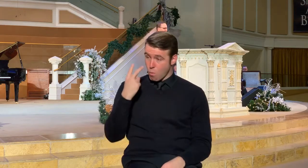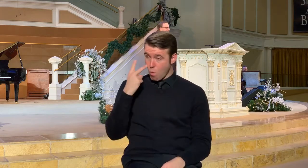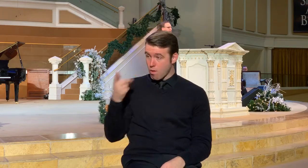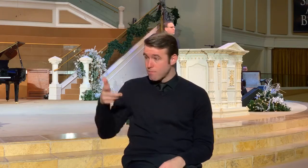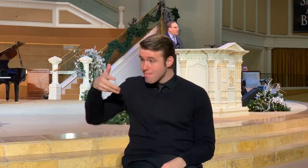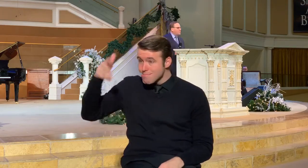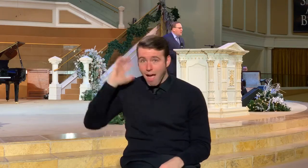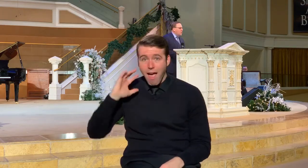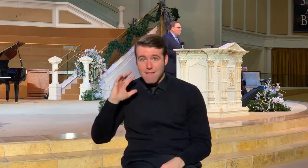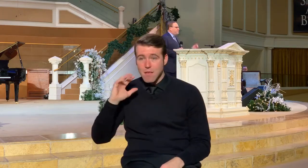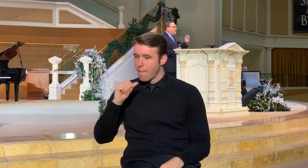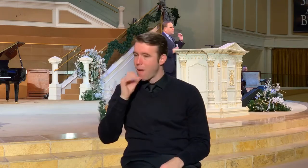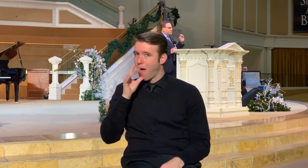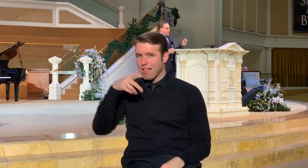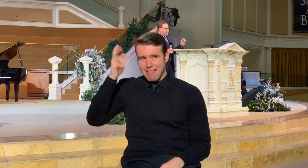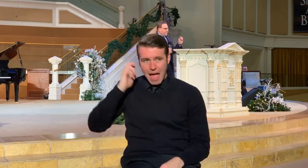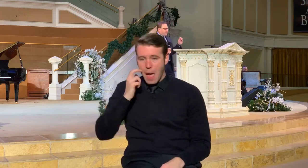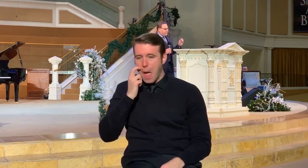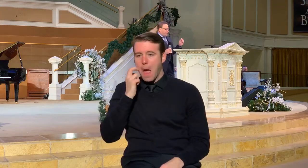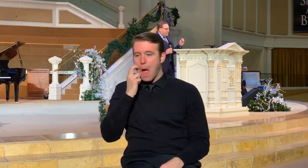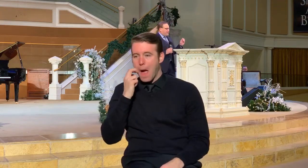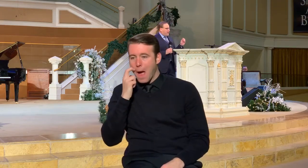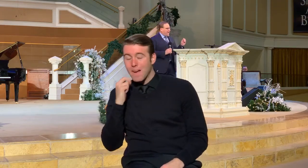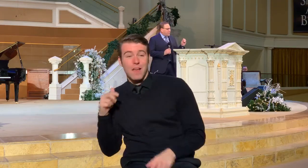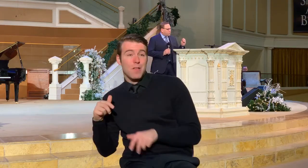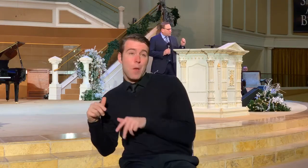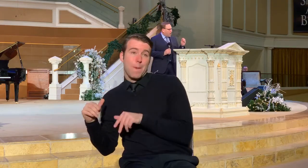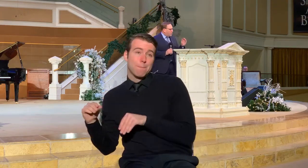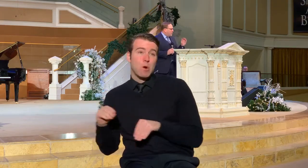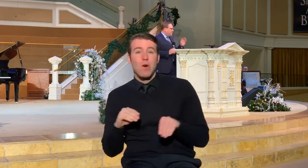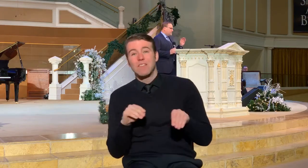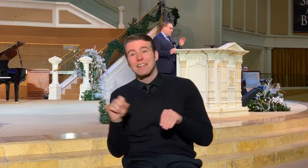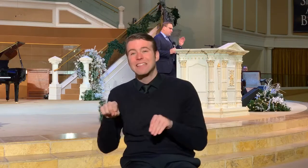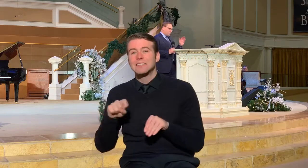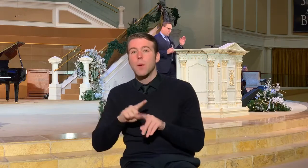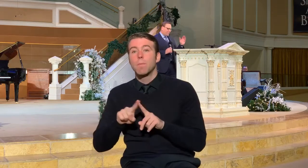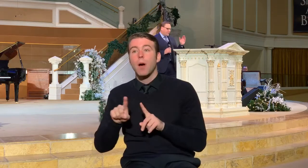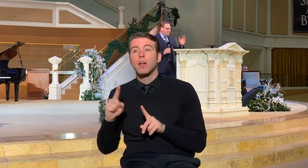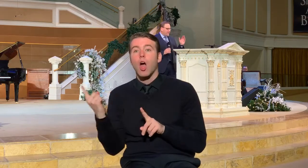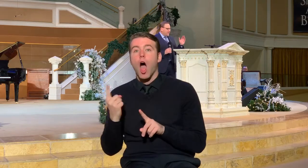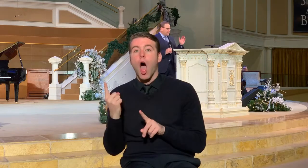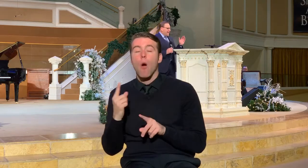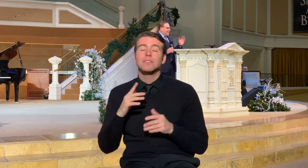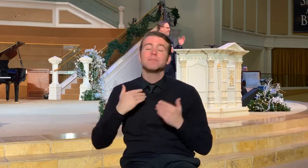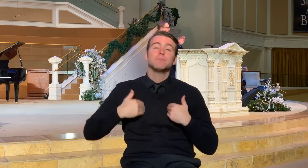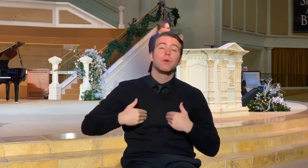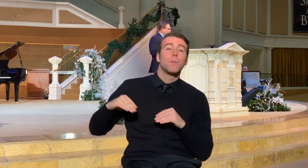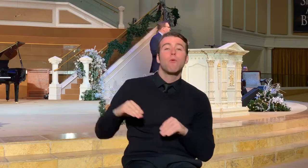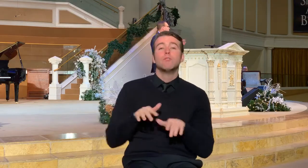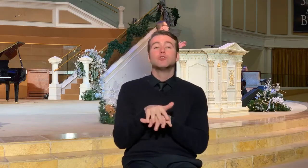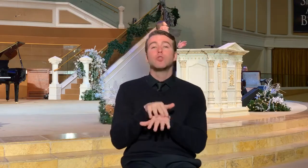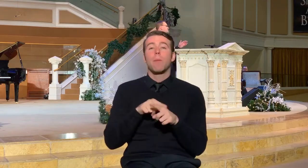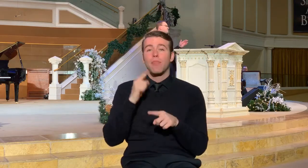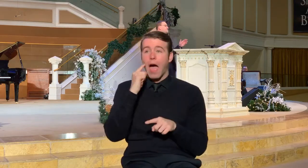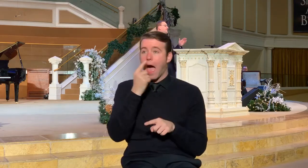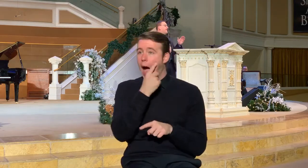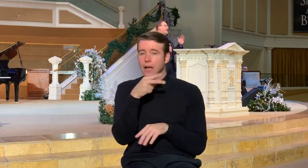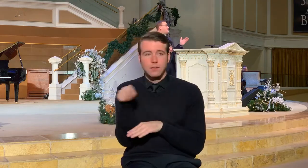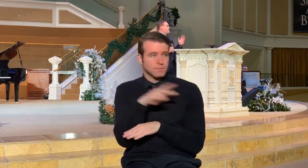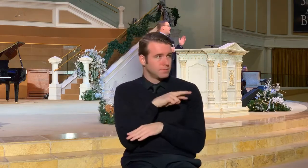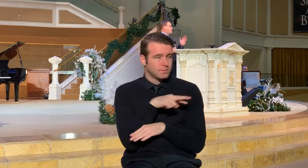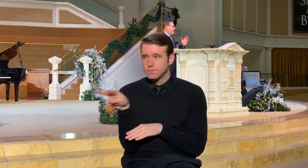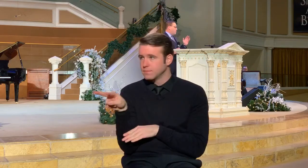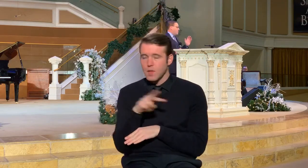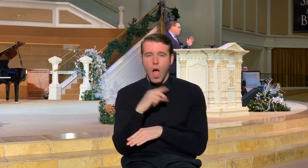lionesses, as they were with their strength and beauty, their head was always on a swivel. They saw us. It was